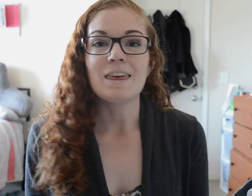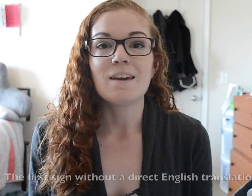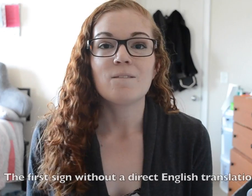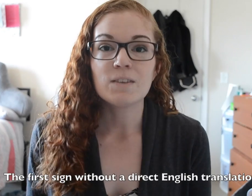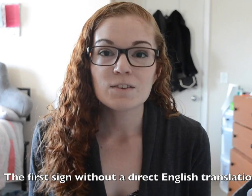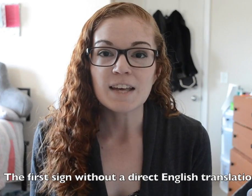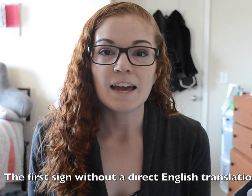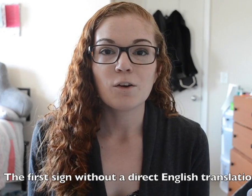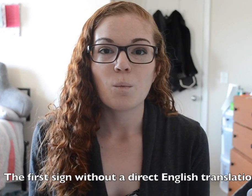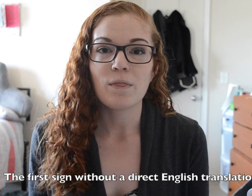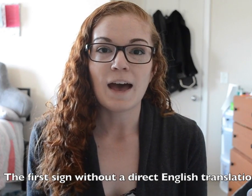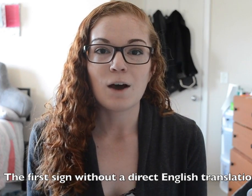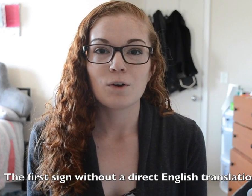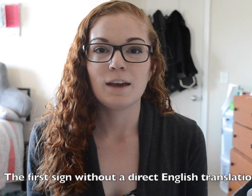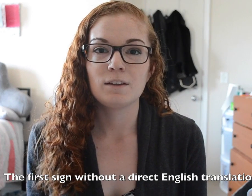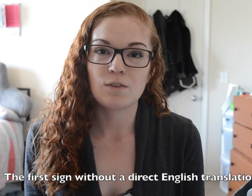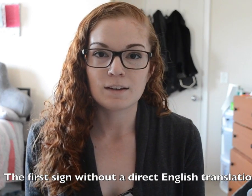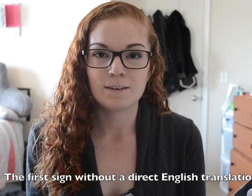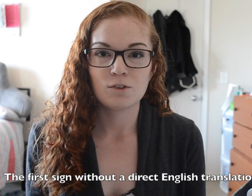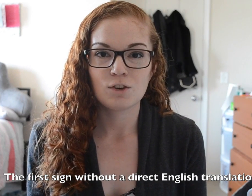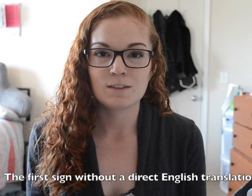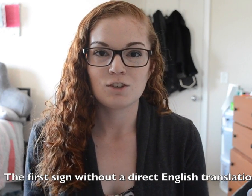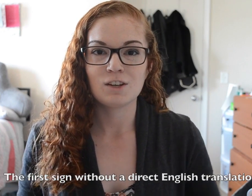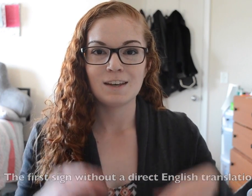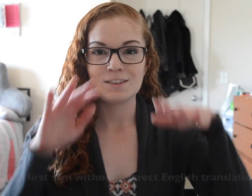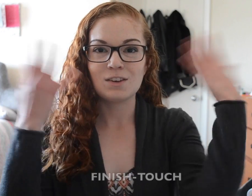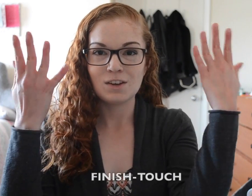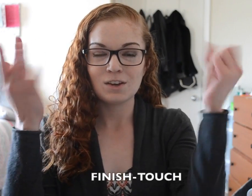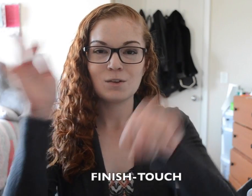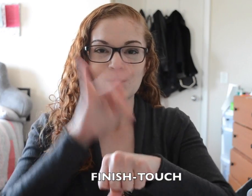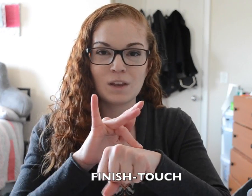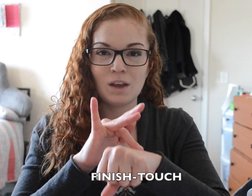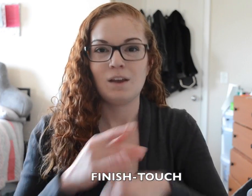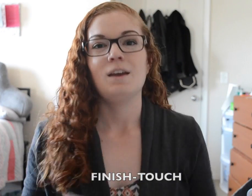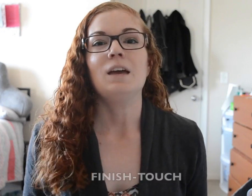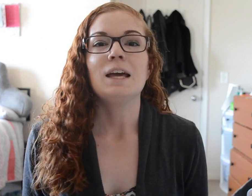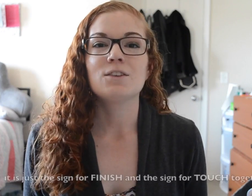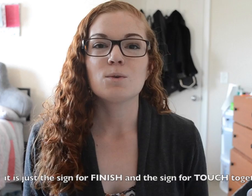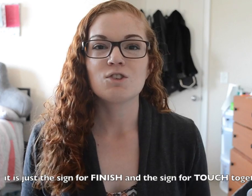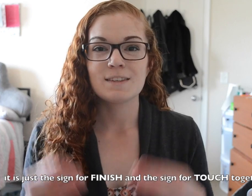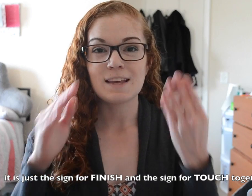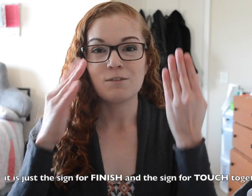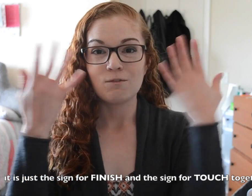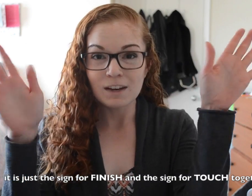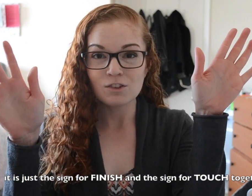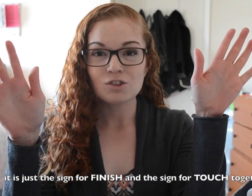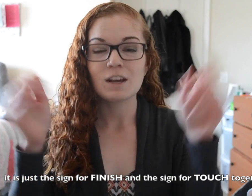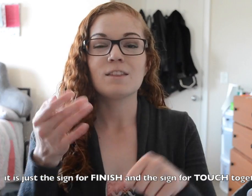The first sign without a direct English translation is, and so it's just a sign for finish and the